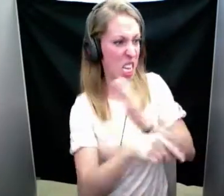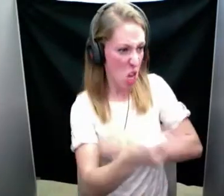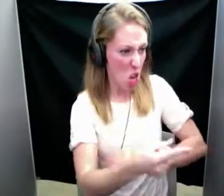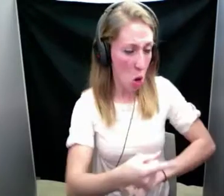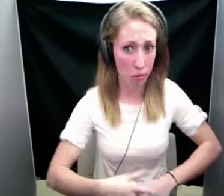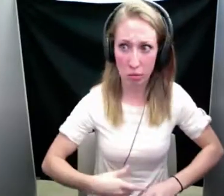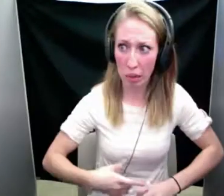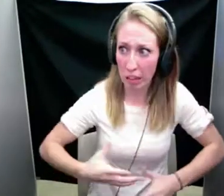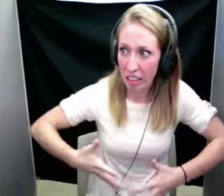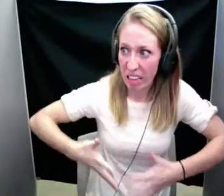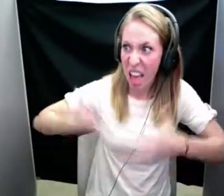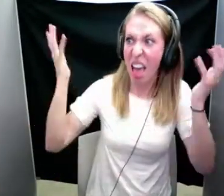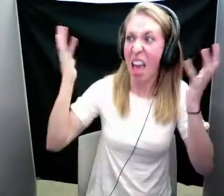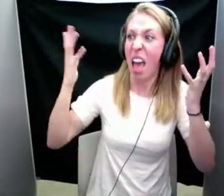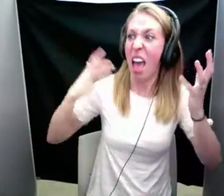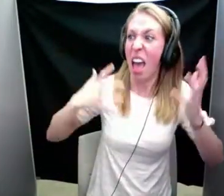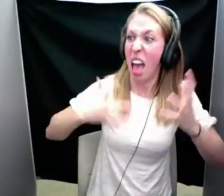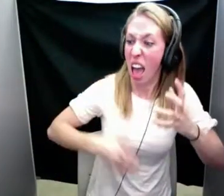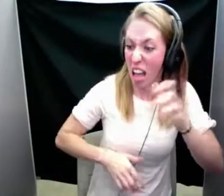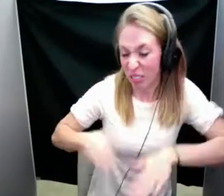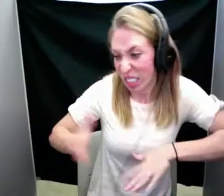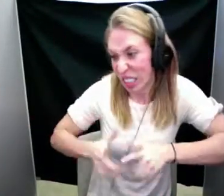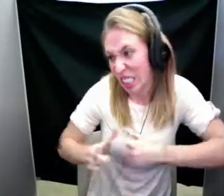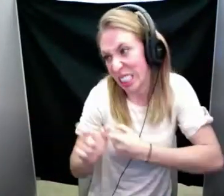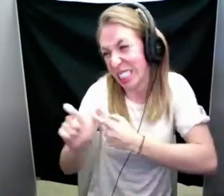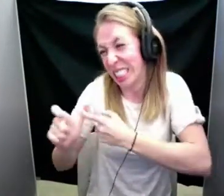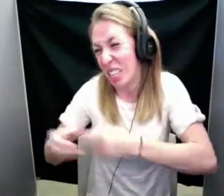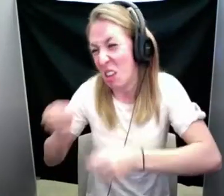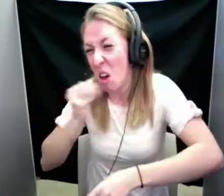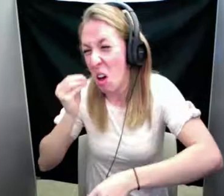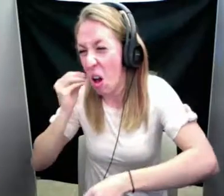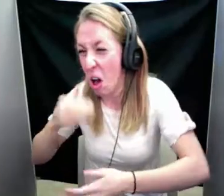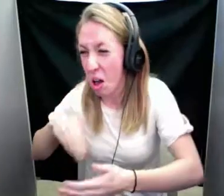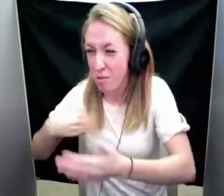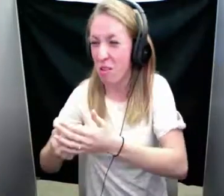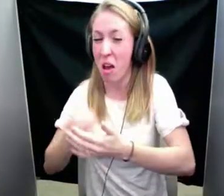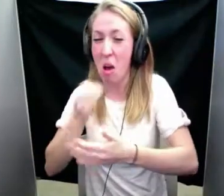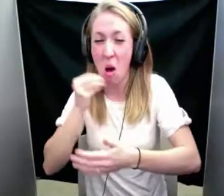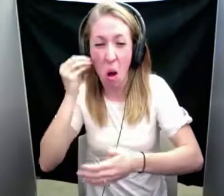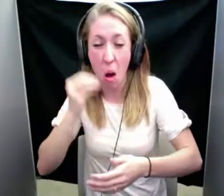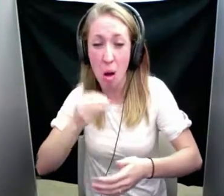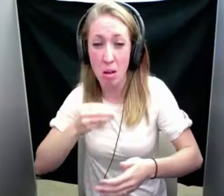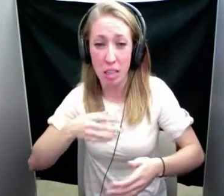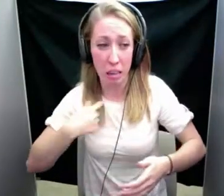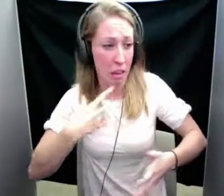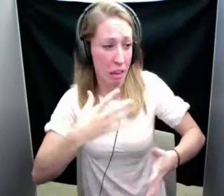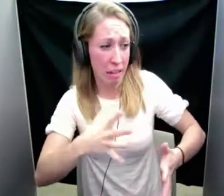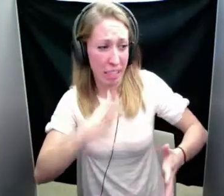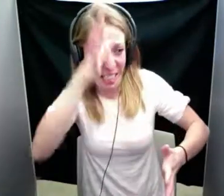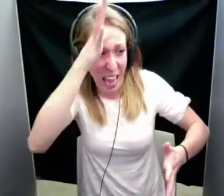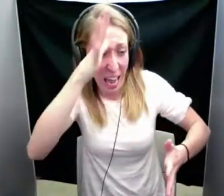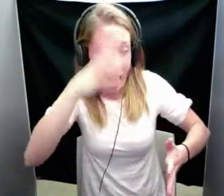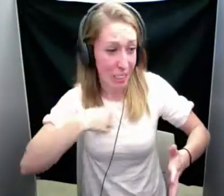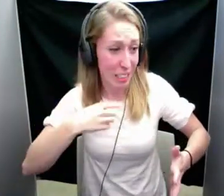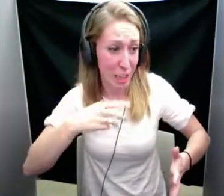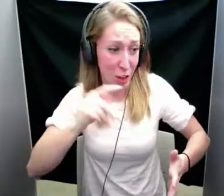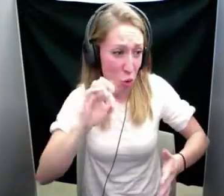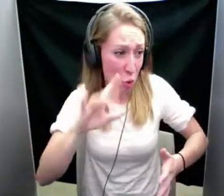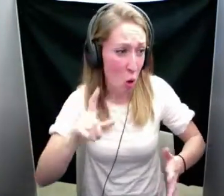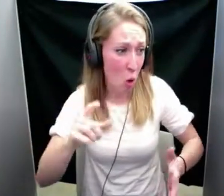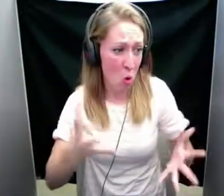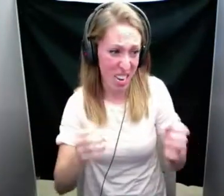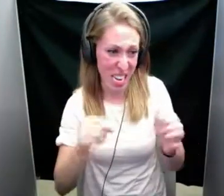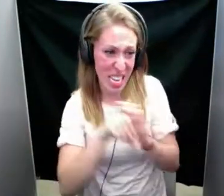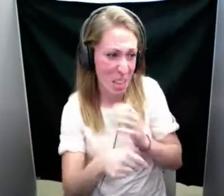out of breath, sweating, crying out, "Daddy, you know I'm lucky you, I'm still alive. There's a troll up there and he wanted to kill me and eat